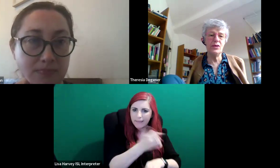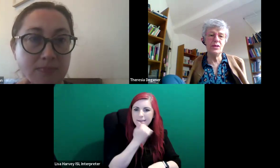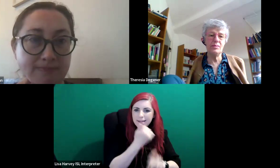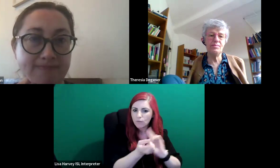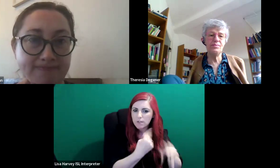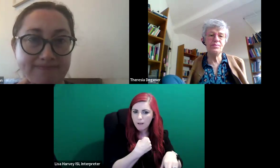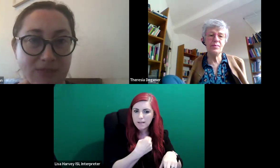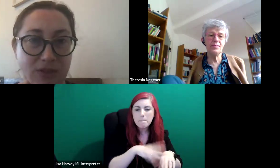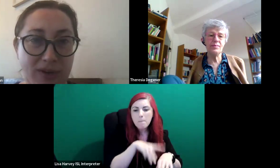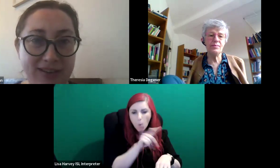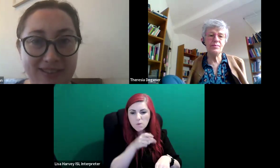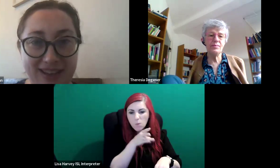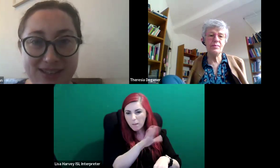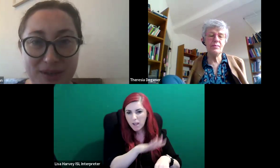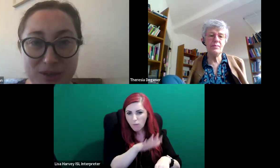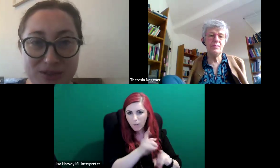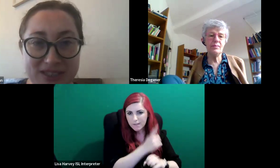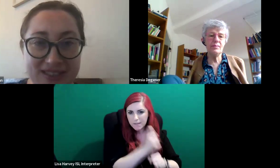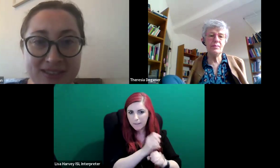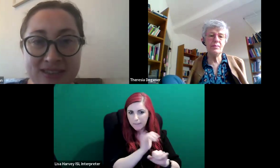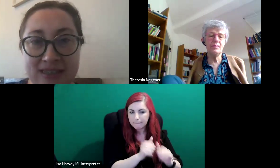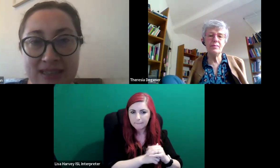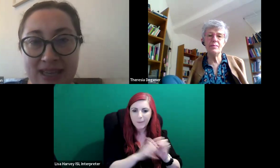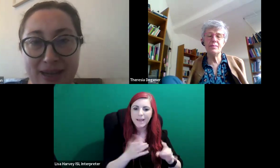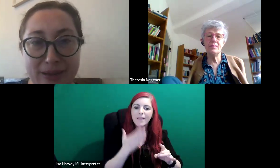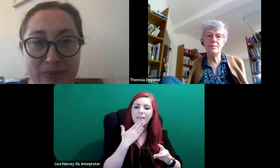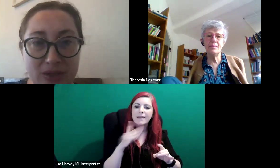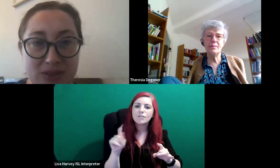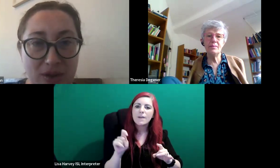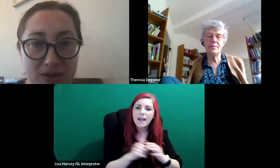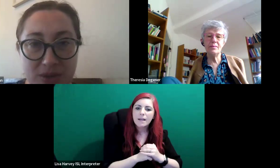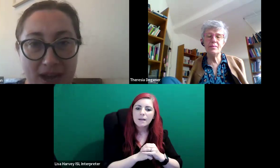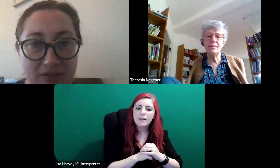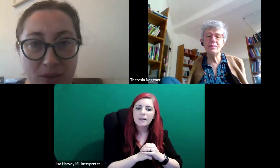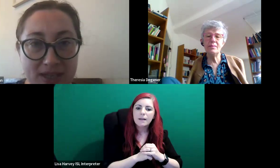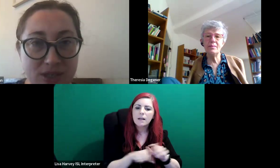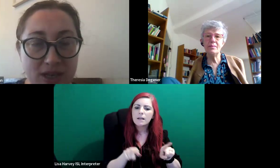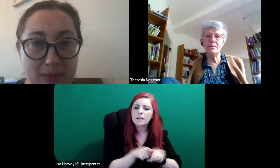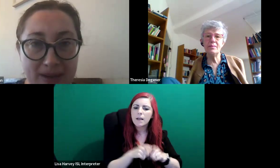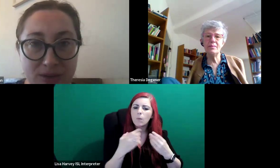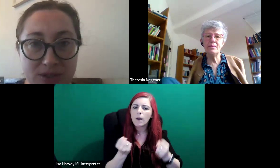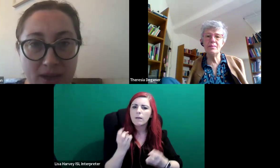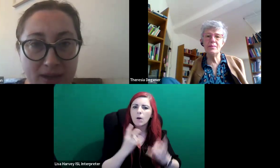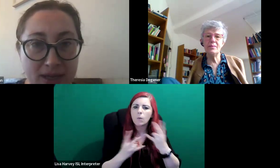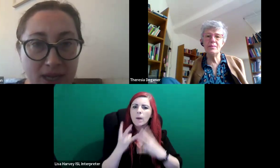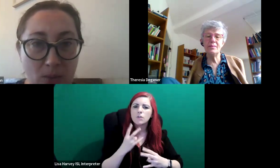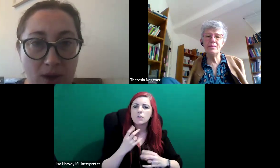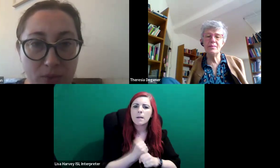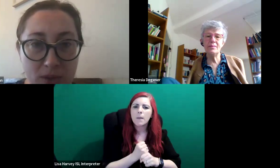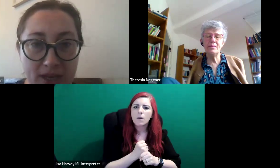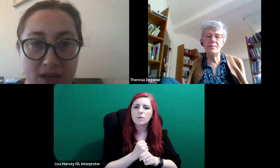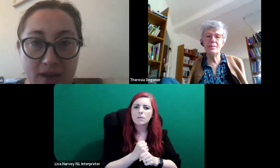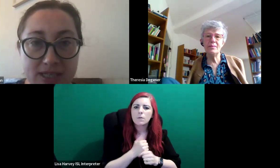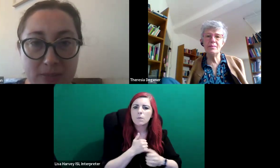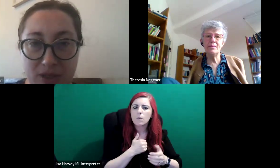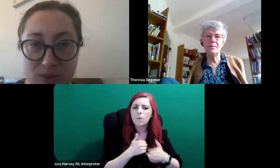the Secretariat. Great. Thanks very much, Theresia. So we also have a question about